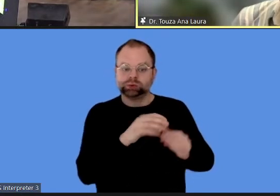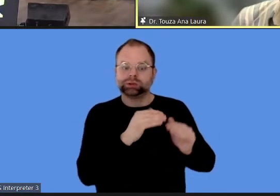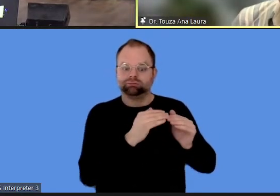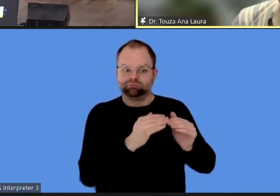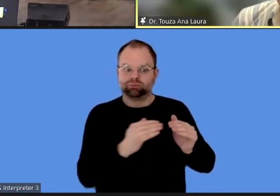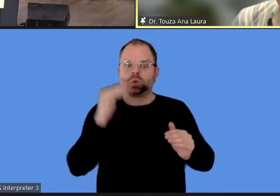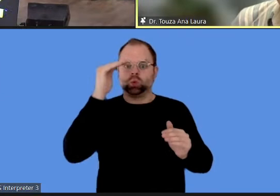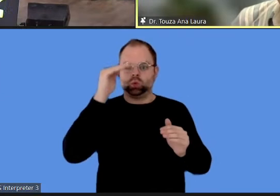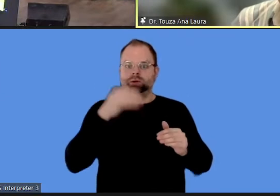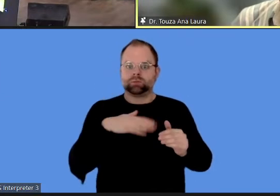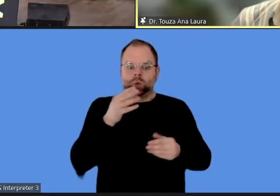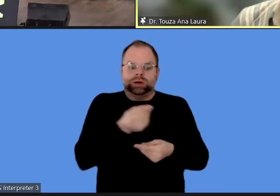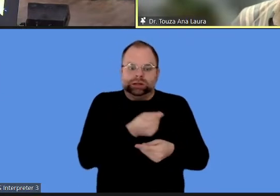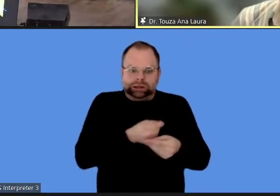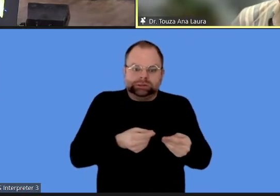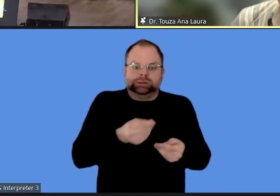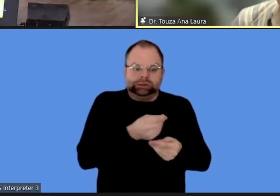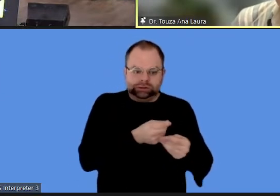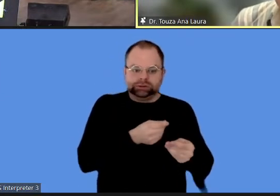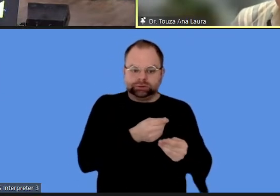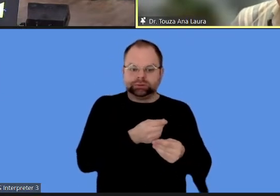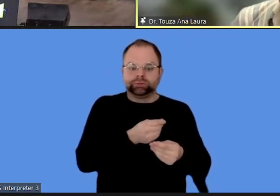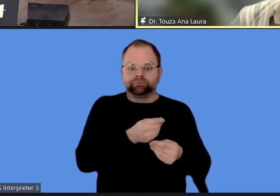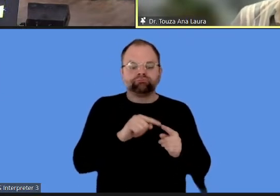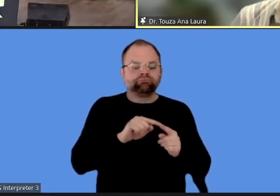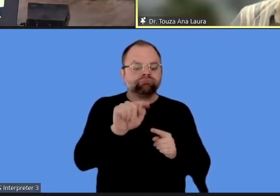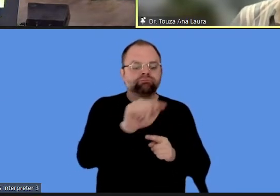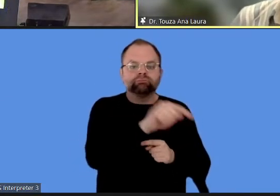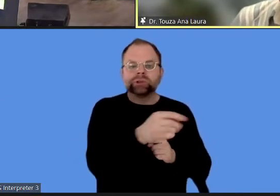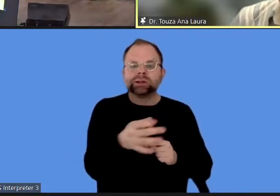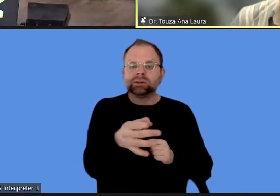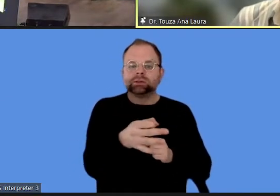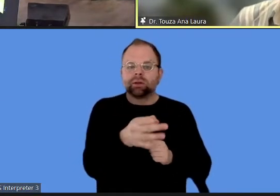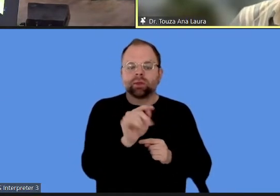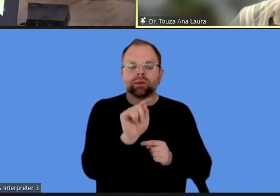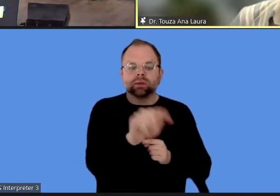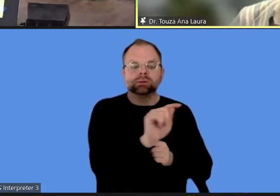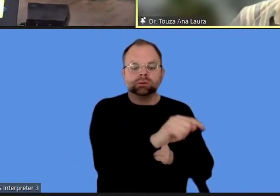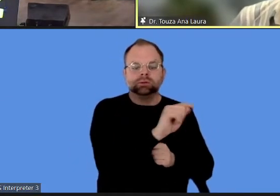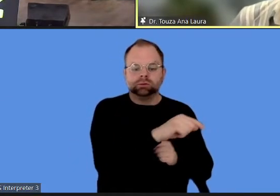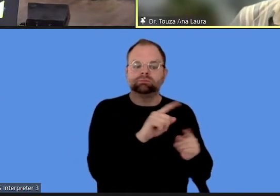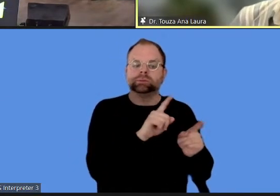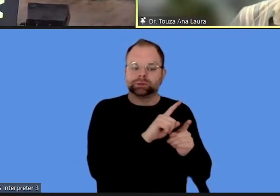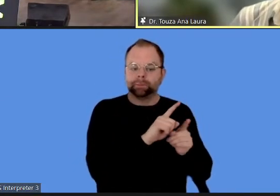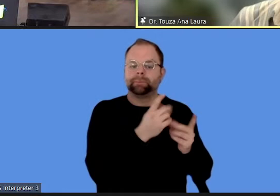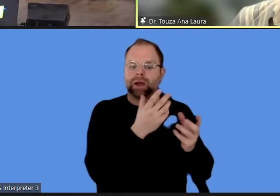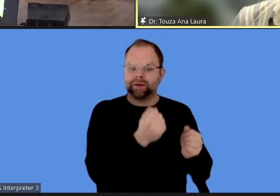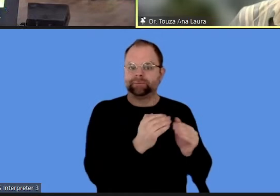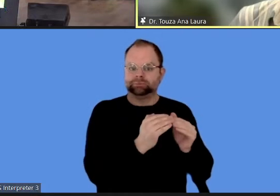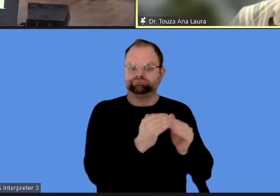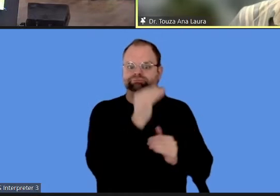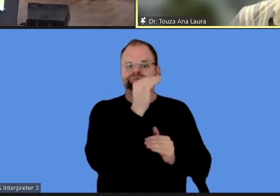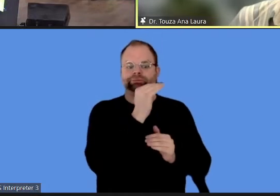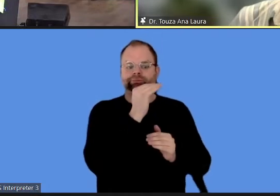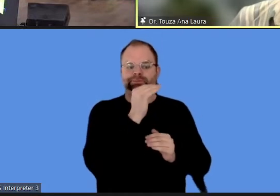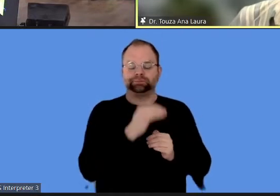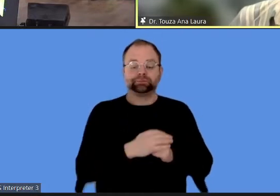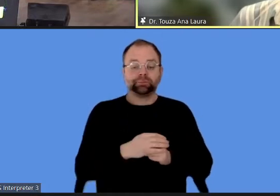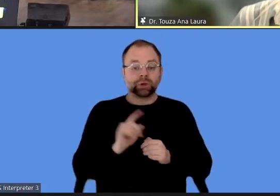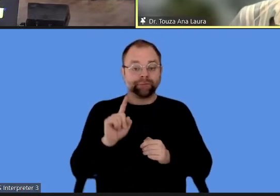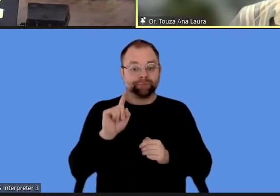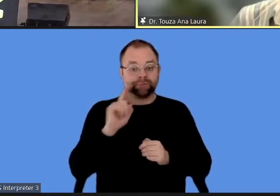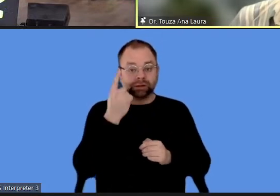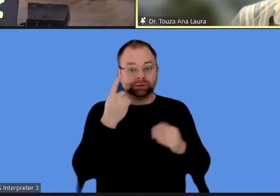develop measurements together with the government, in particular through the